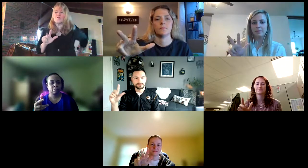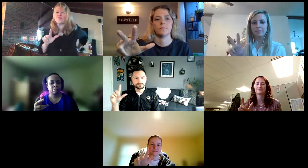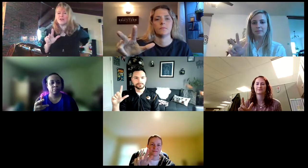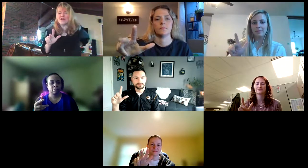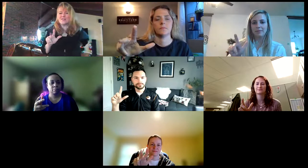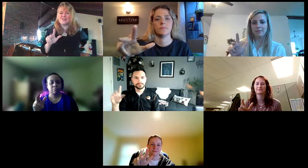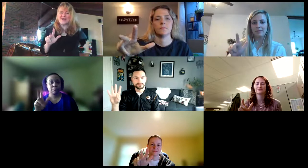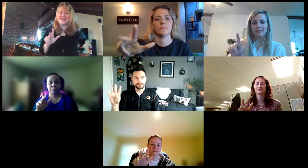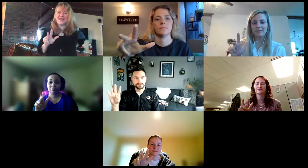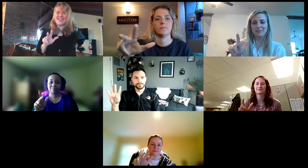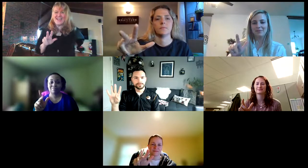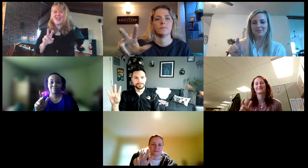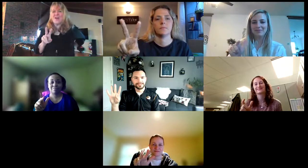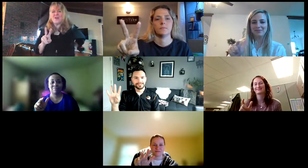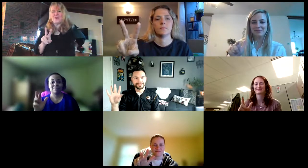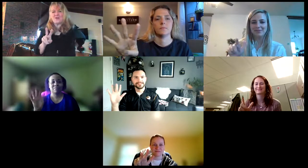Oh, sorry,